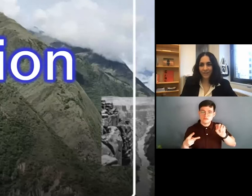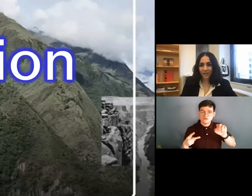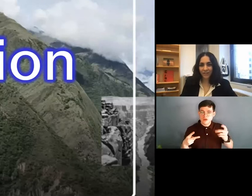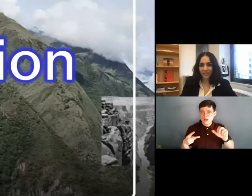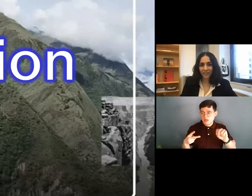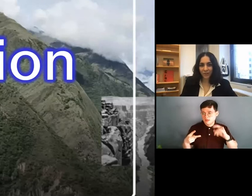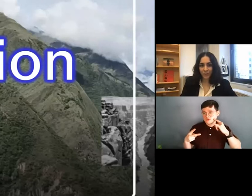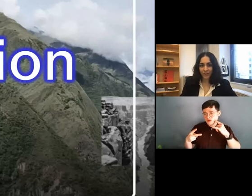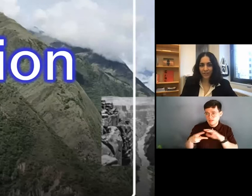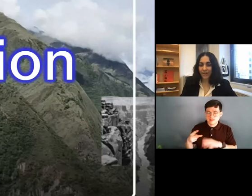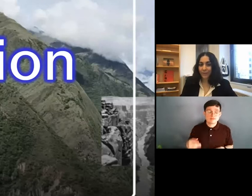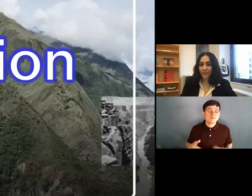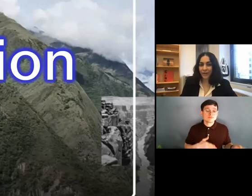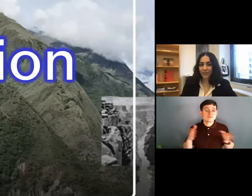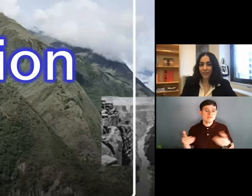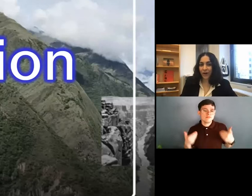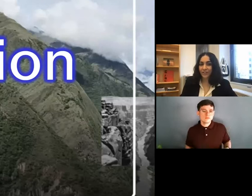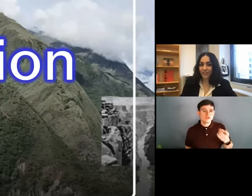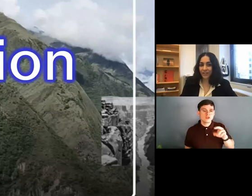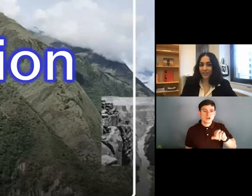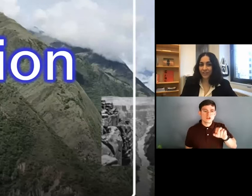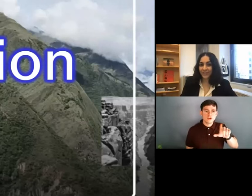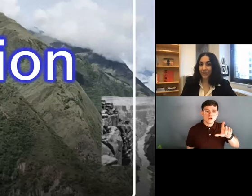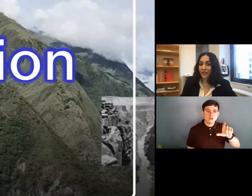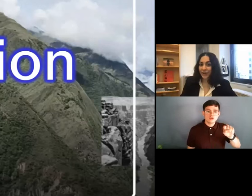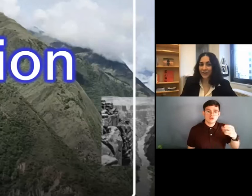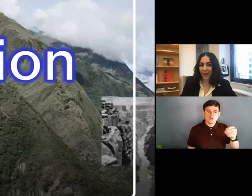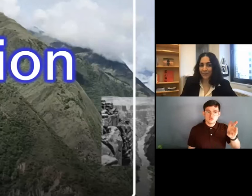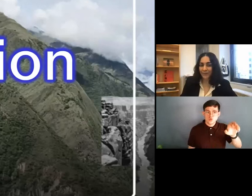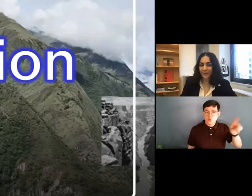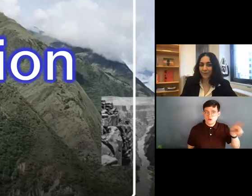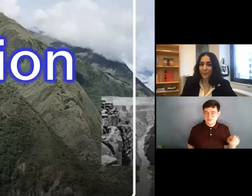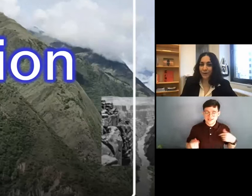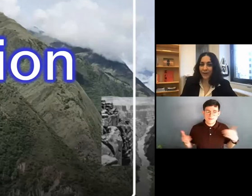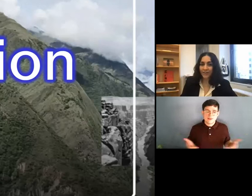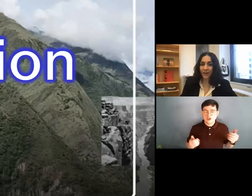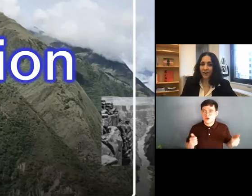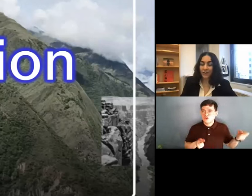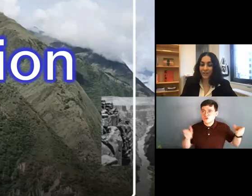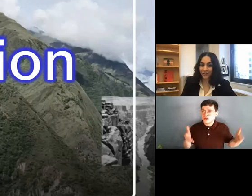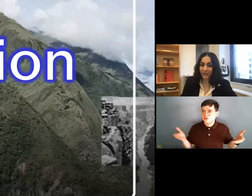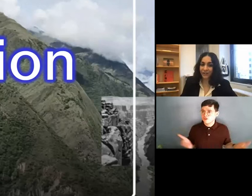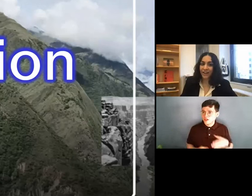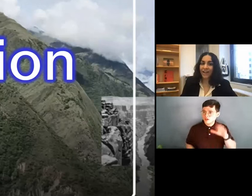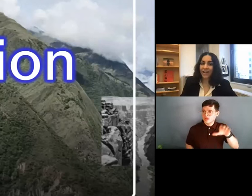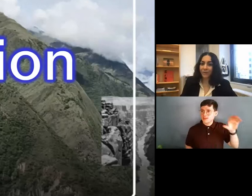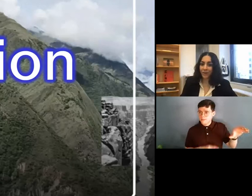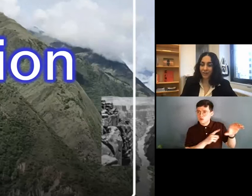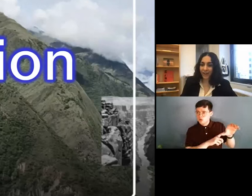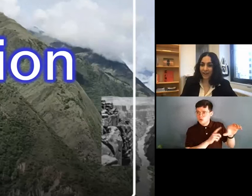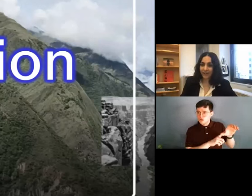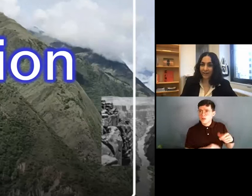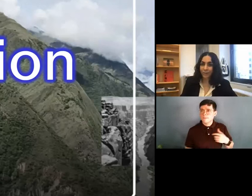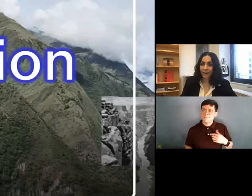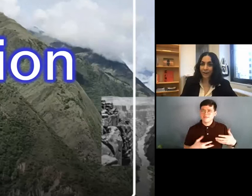My name is Dr. Elisa Schwartz, and I'm the Director of Artist Initiatives here at Creative Capital. My pronouns are she, her, and I have long